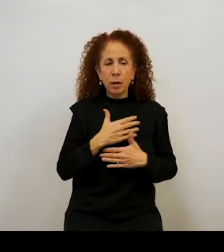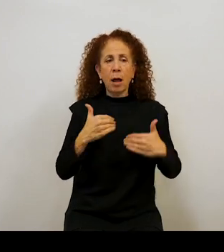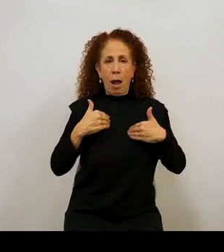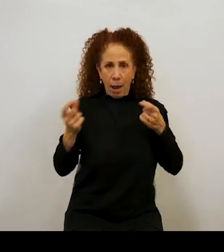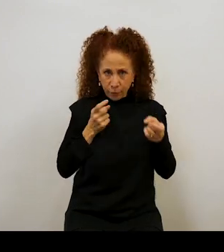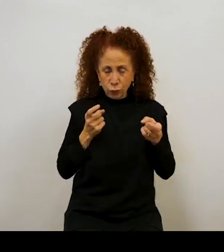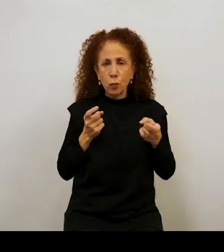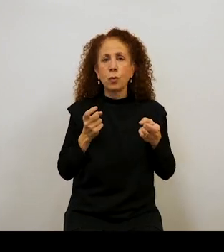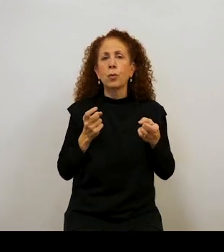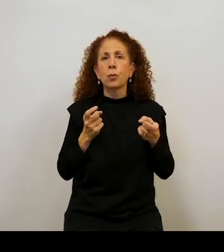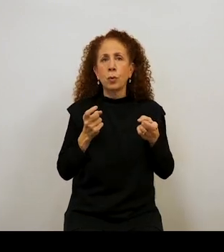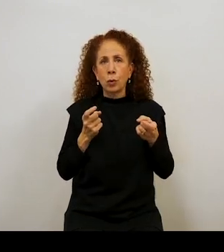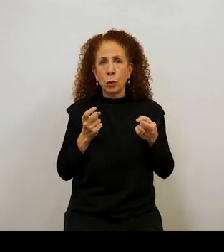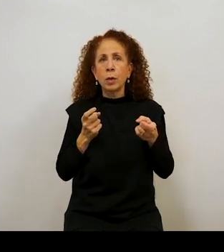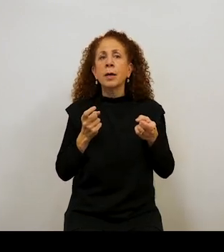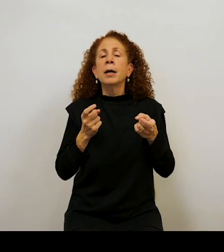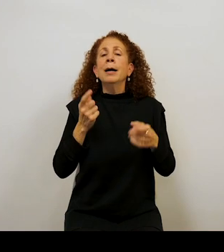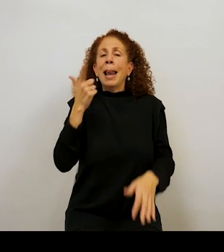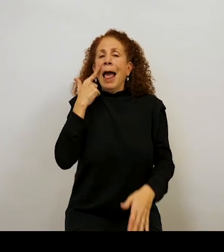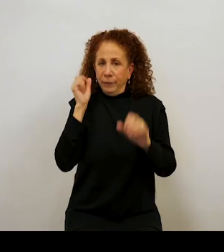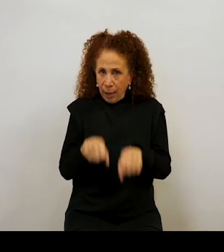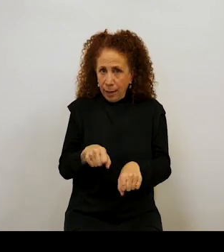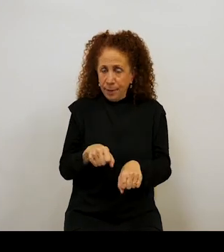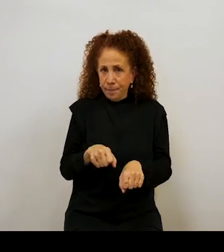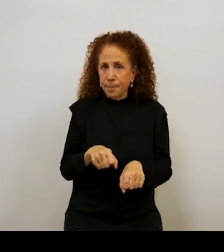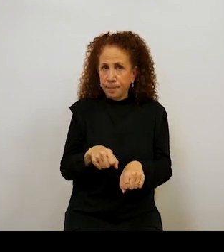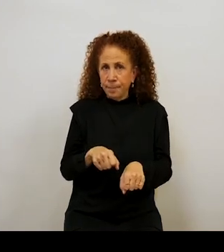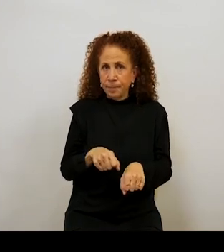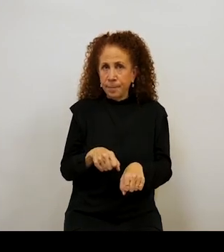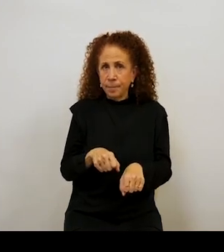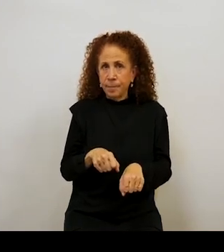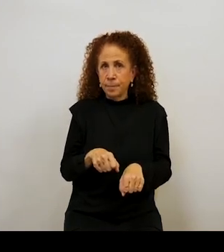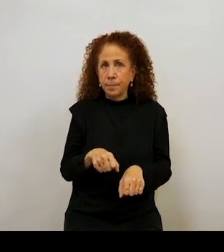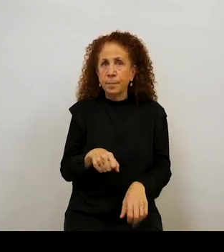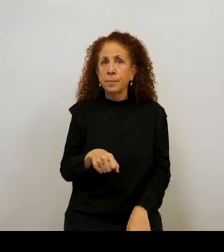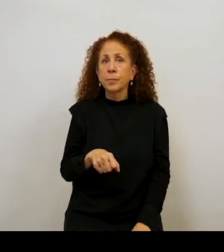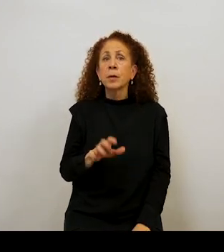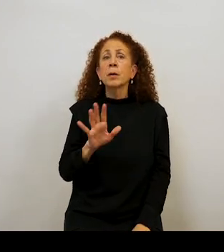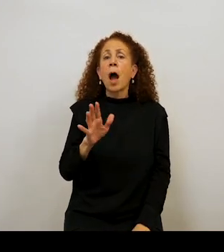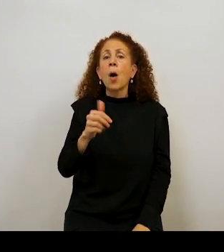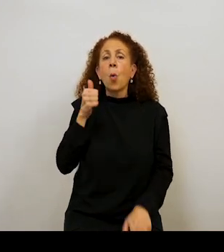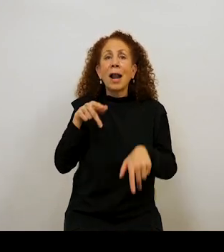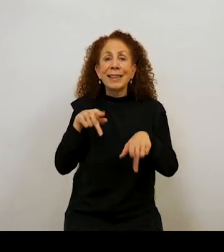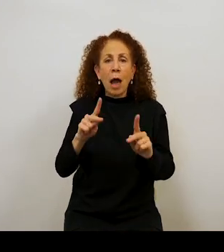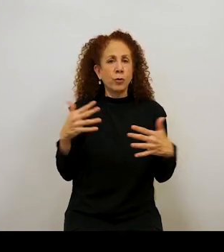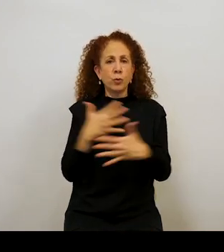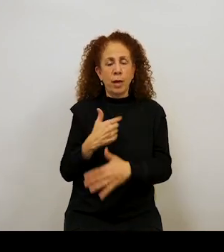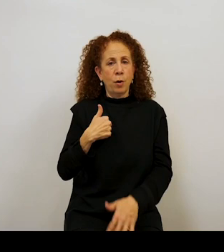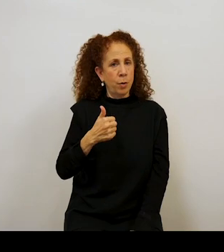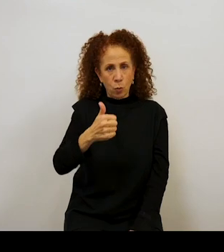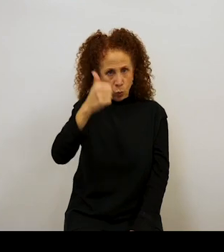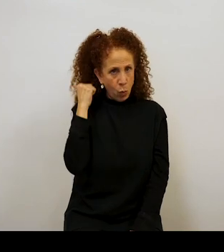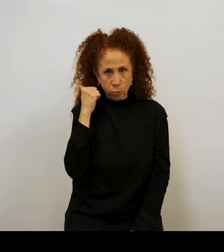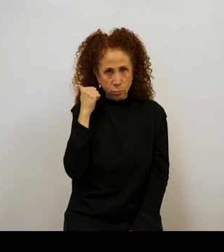control. You know, at least I can laugh about this. I'm not going to give it the serious, I'm not going to allow it to terrify me in